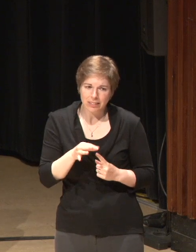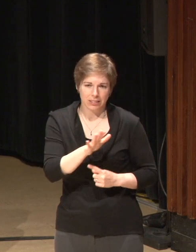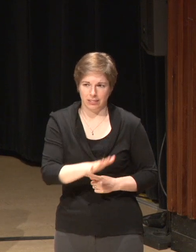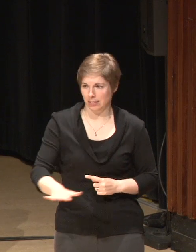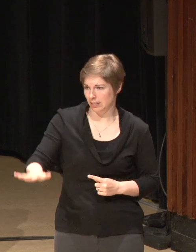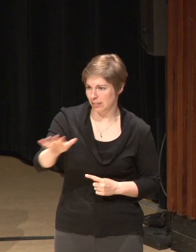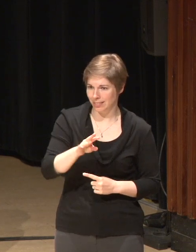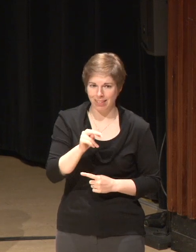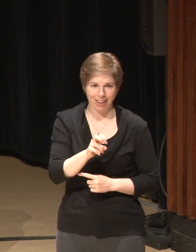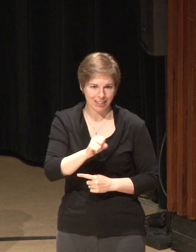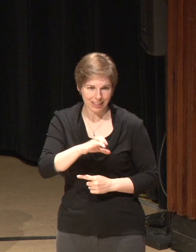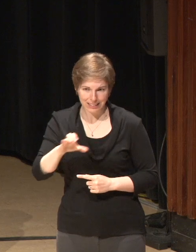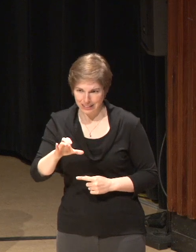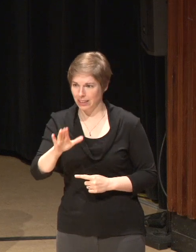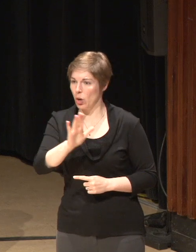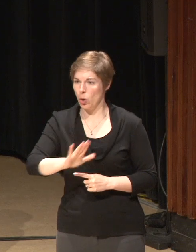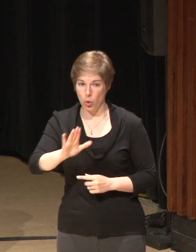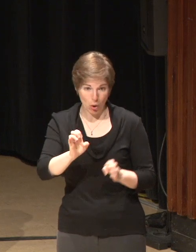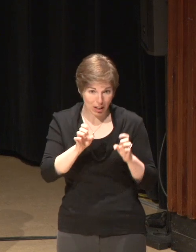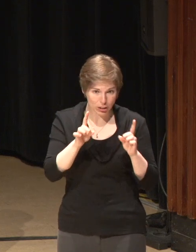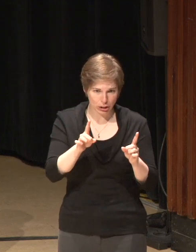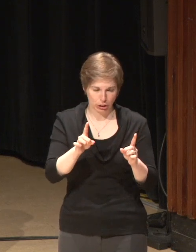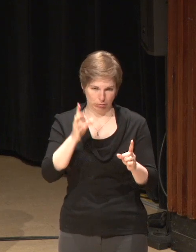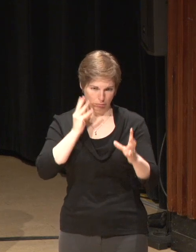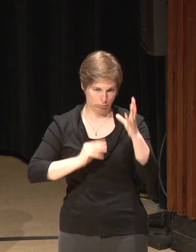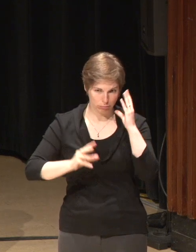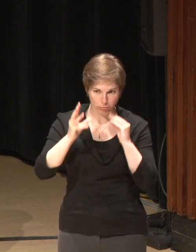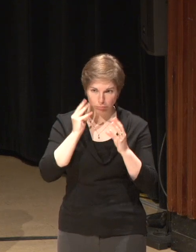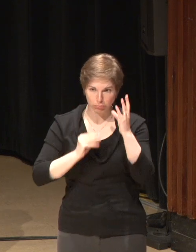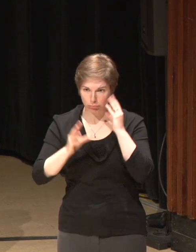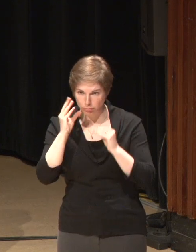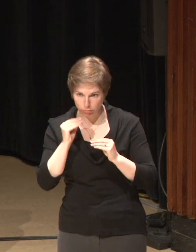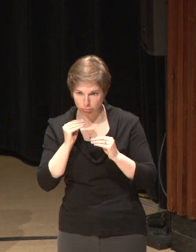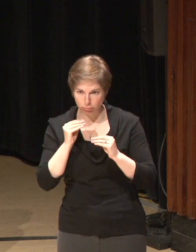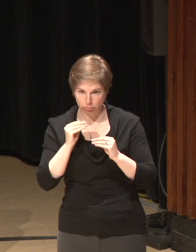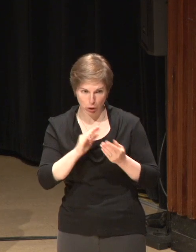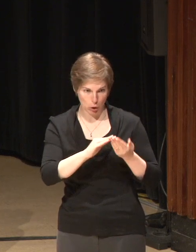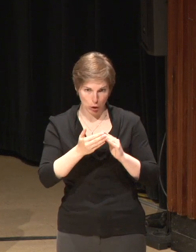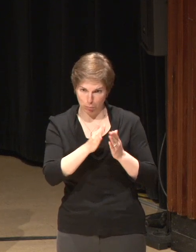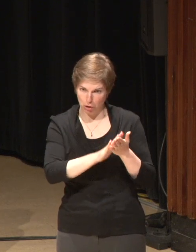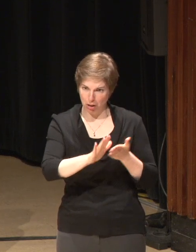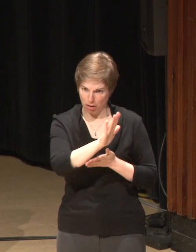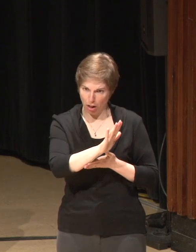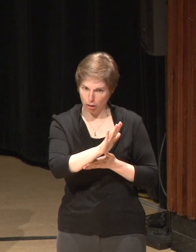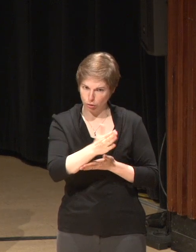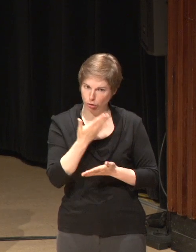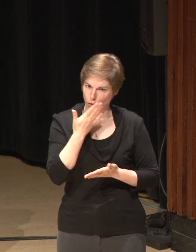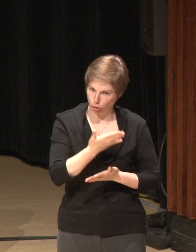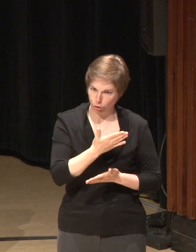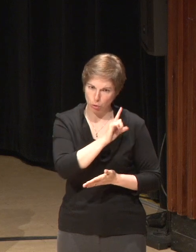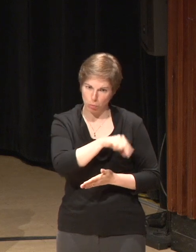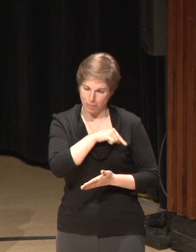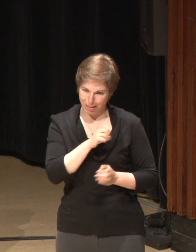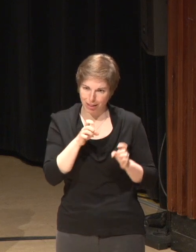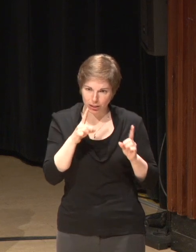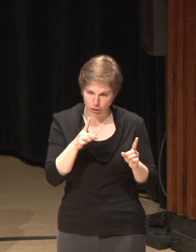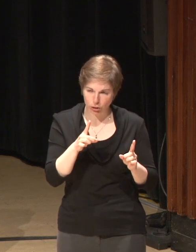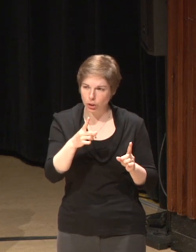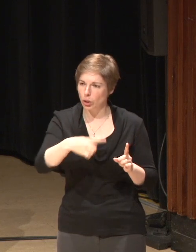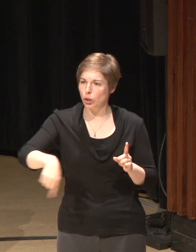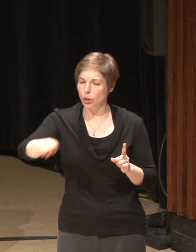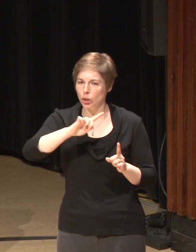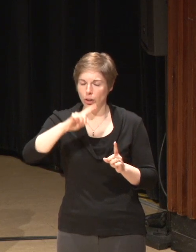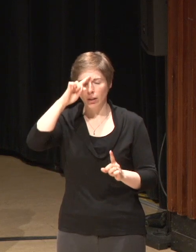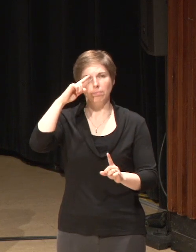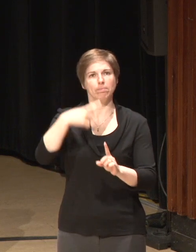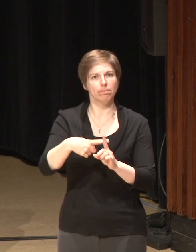experiential education of a quality community college, to be optimistic and fill the many